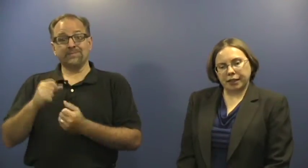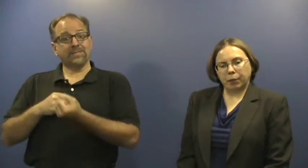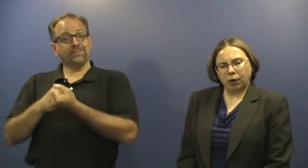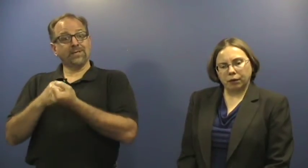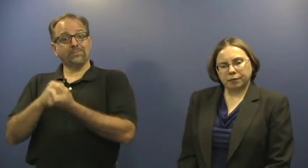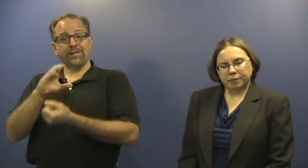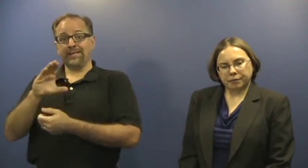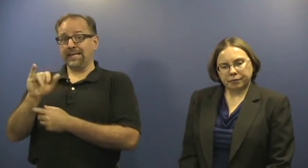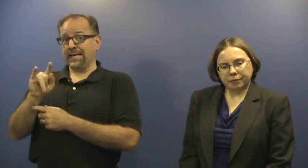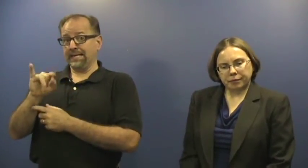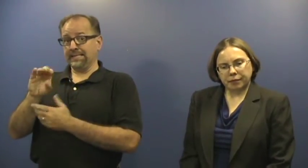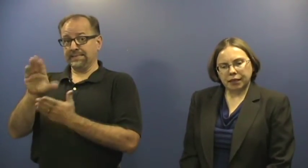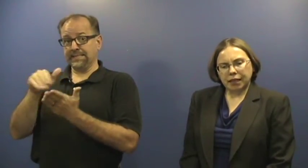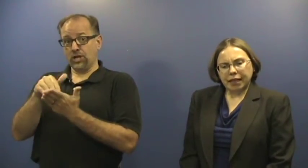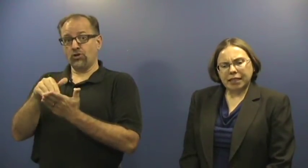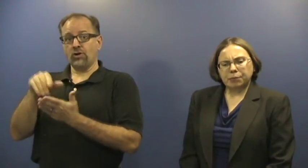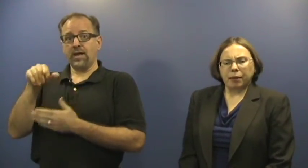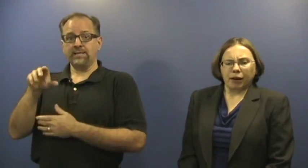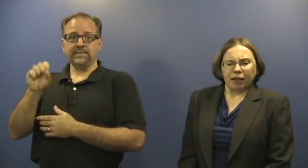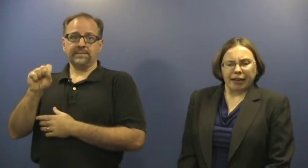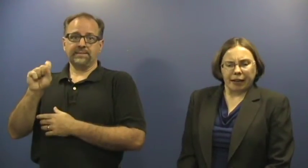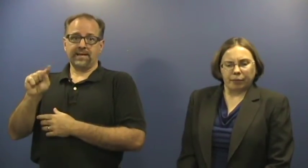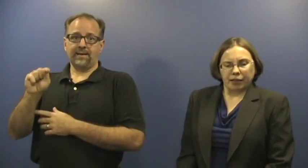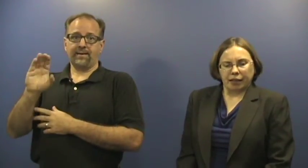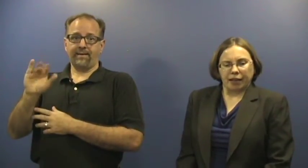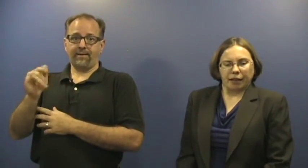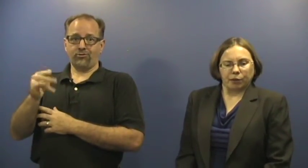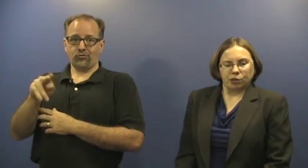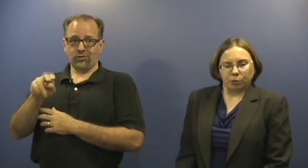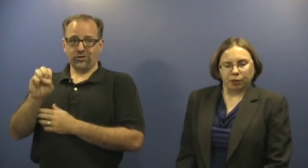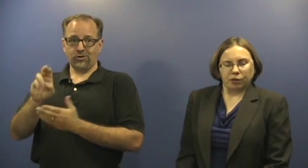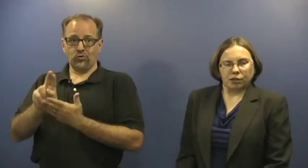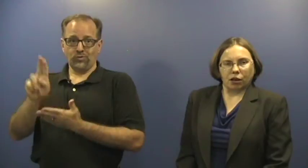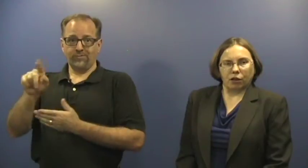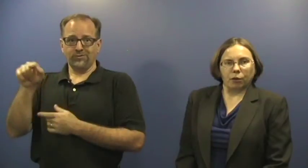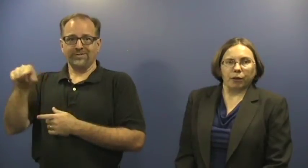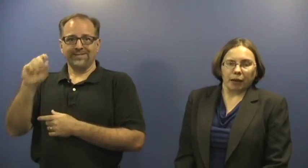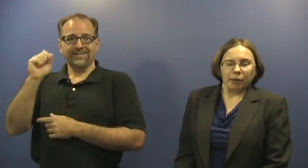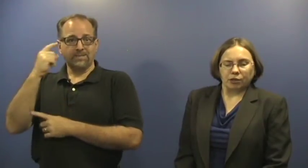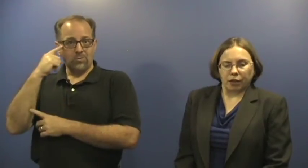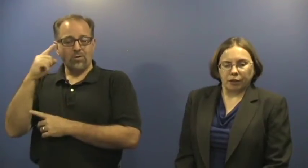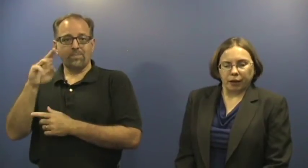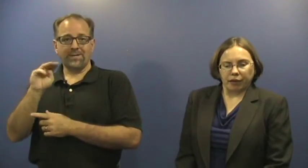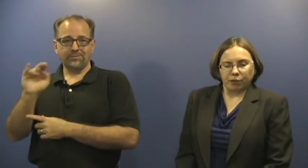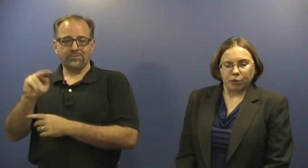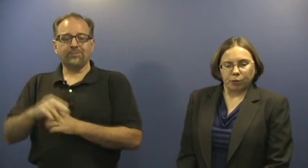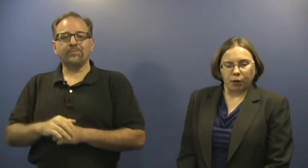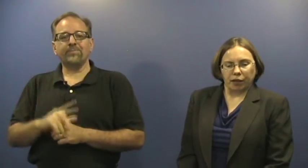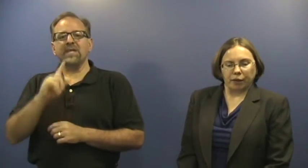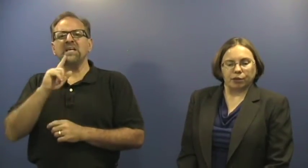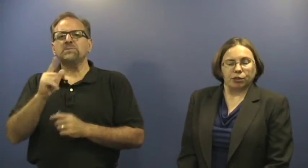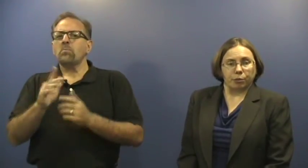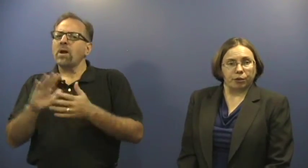Paul. It's primarily aimed at sign language interpreters, although we may be joined by a few spoken language interpreters as